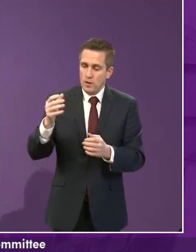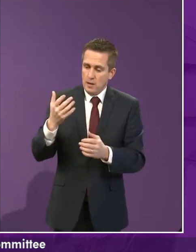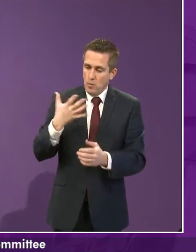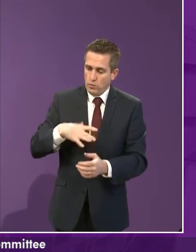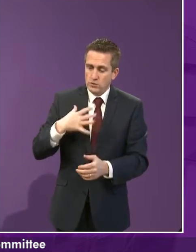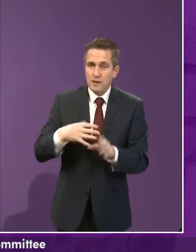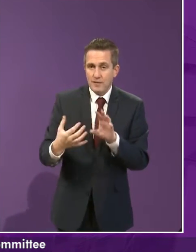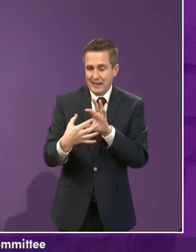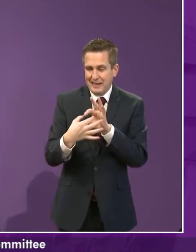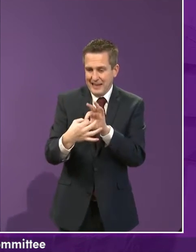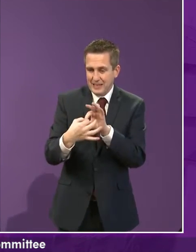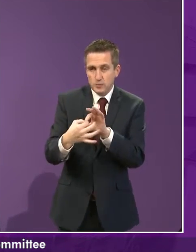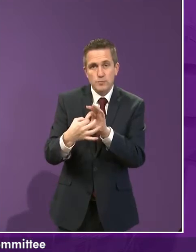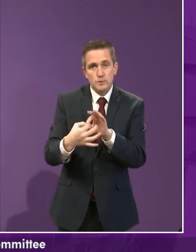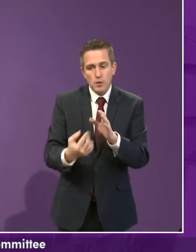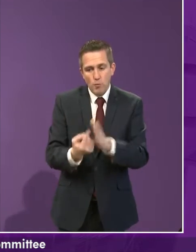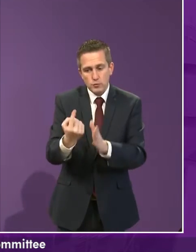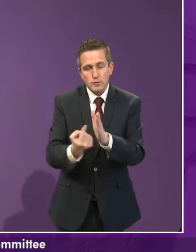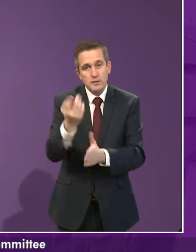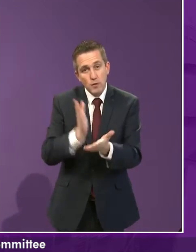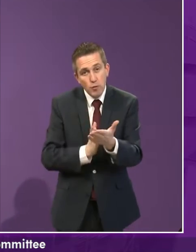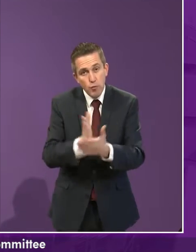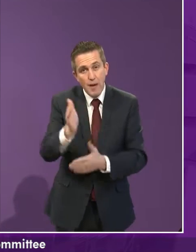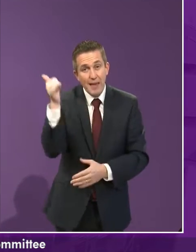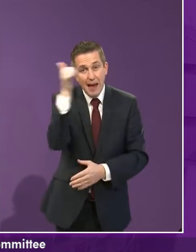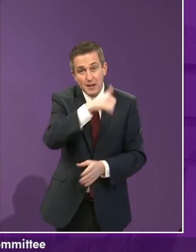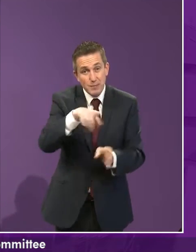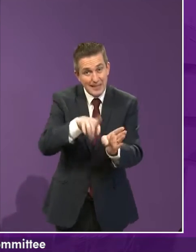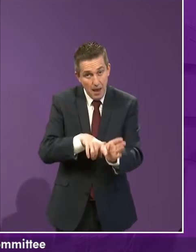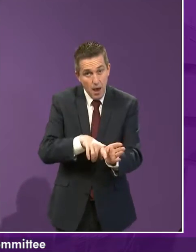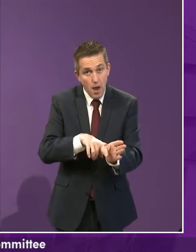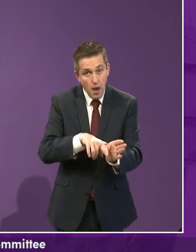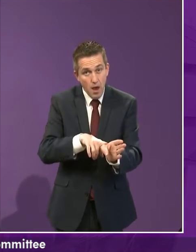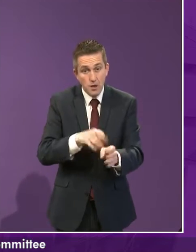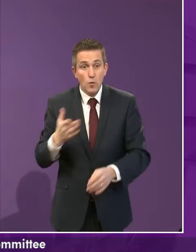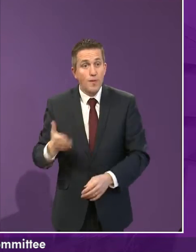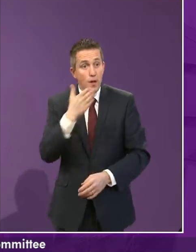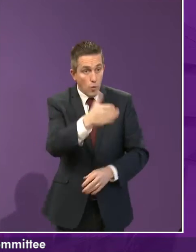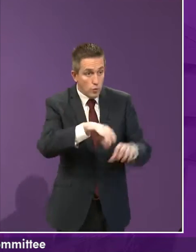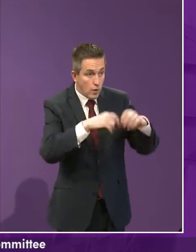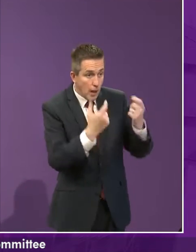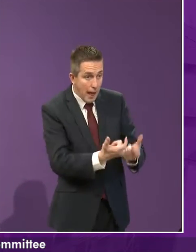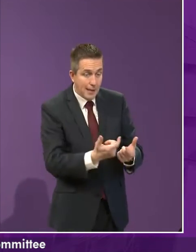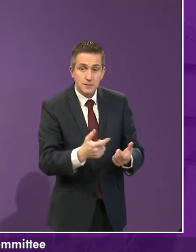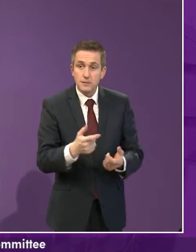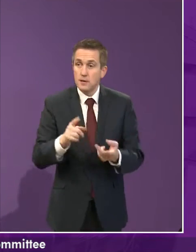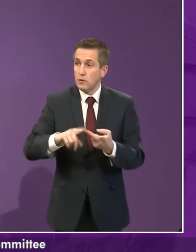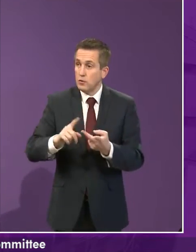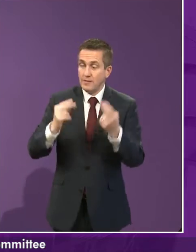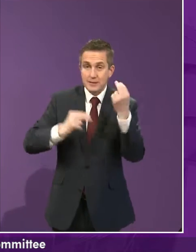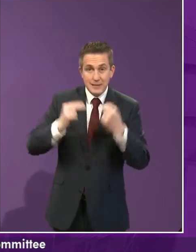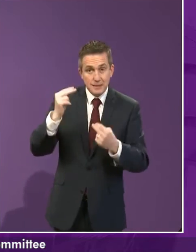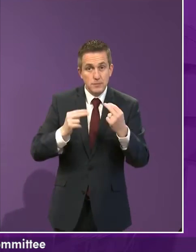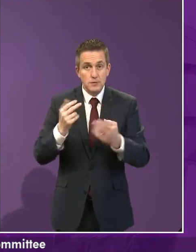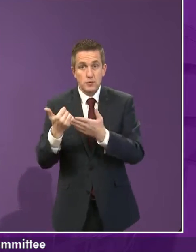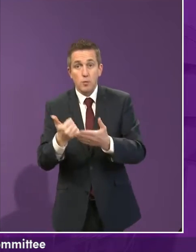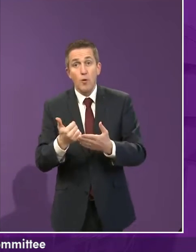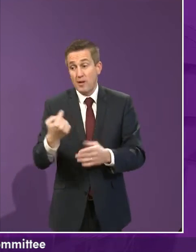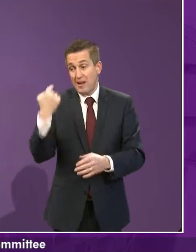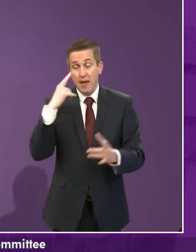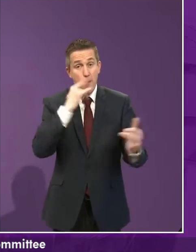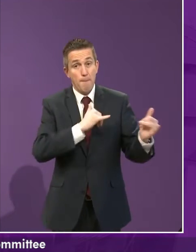point throughout the academic cycle in terms of attending classes, assessment, workshops, etc. And that pilot was